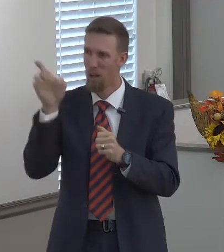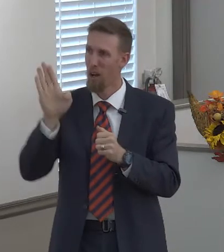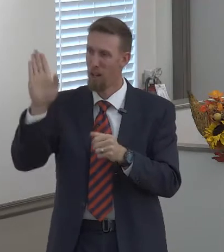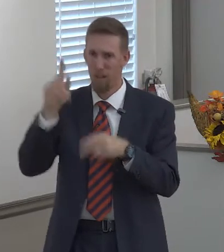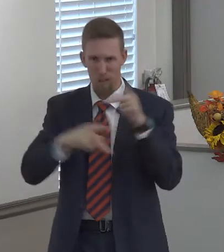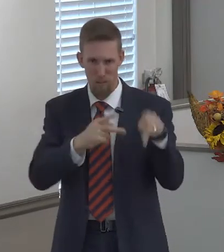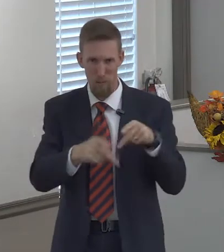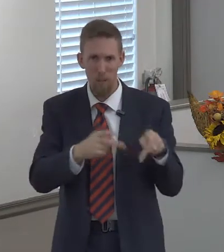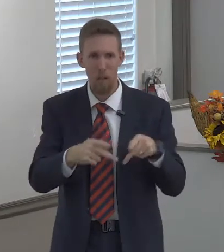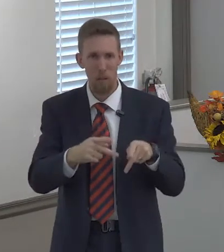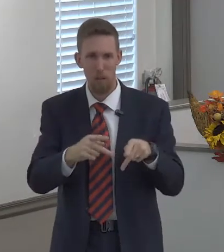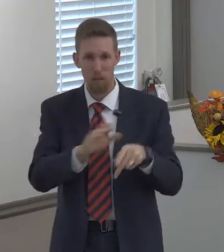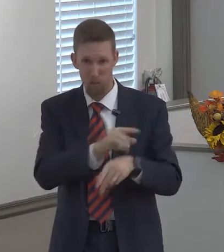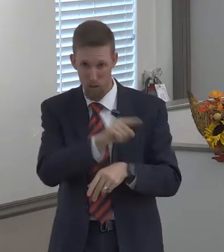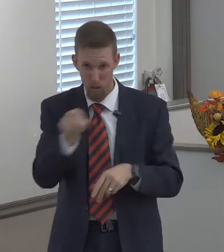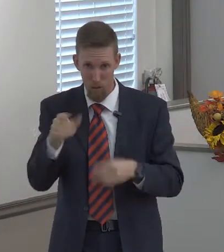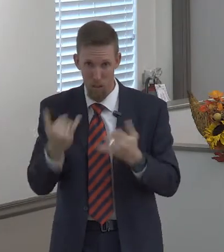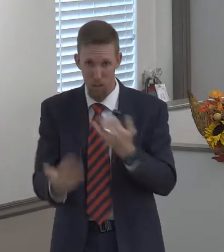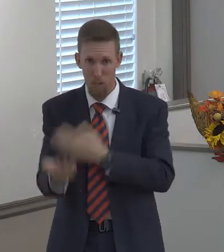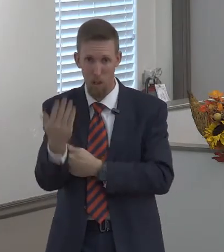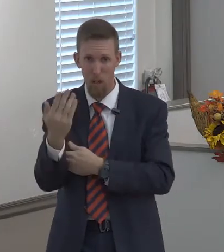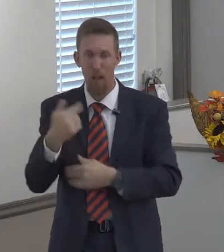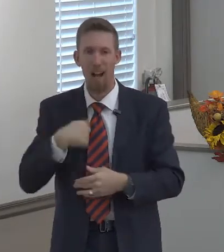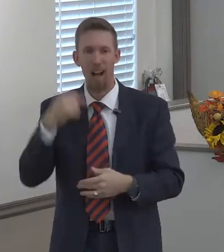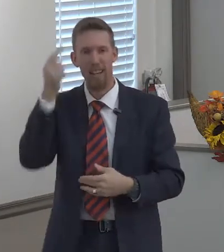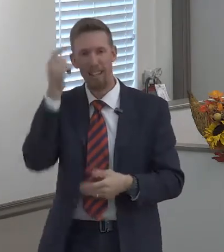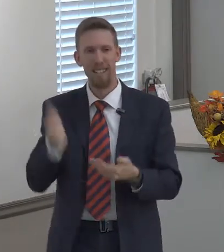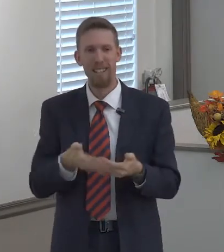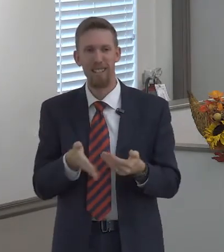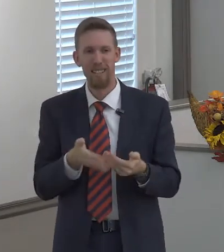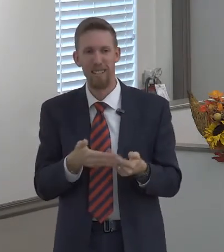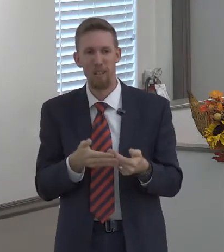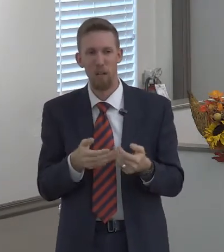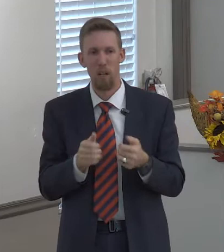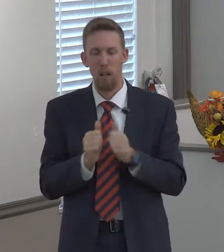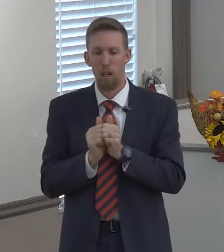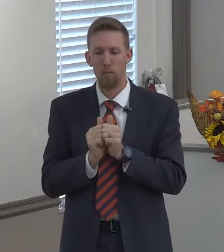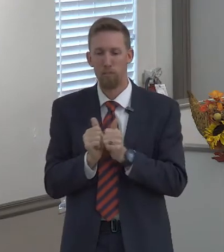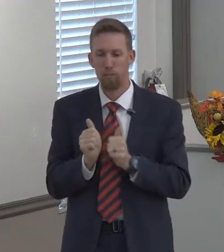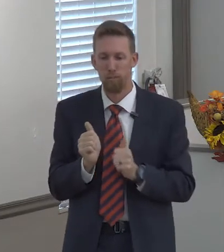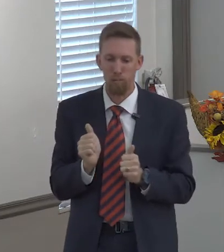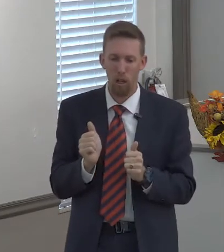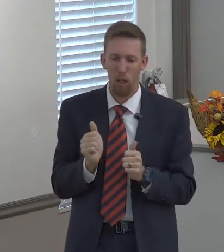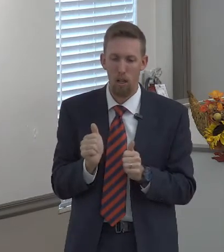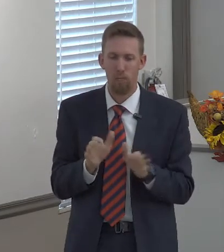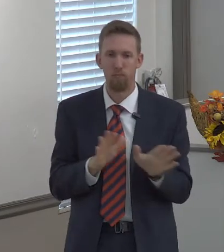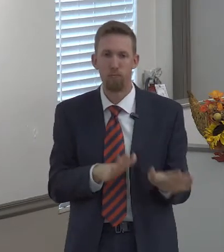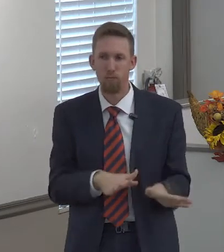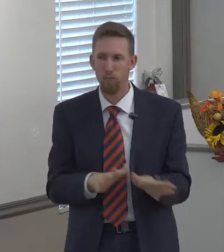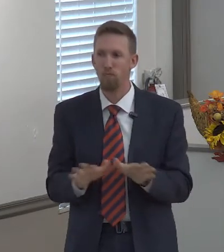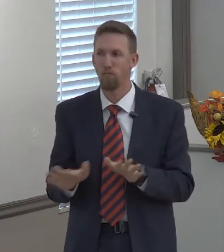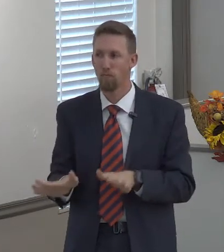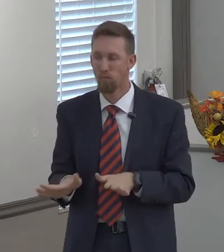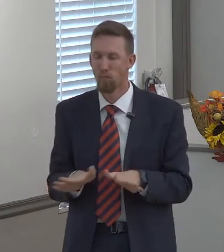takes us home. There's going to be Thanksgiving after Thanksgiving after Thanksgiving. At least I'm praying and hoping that that's the